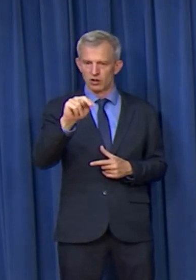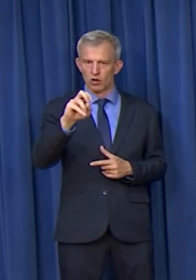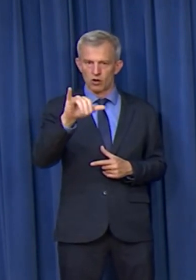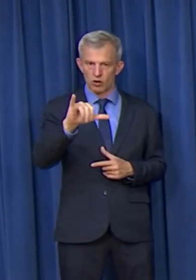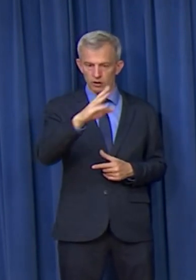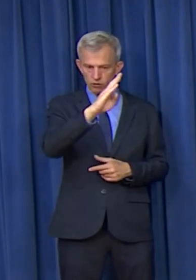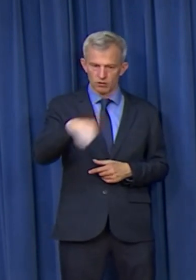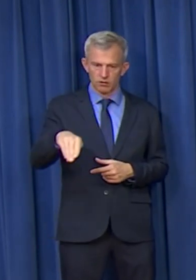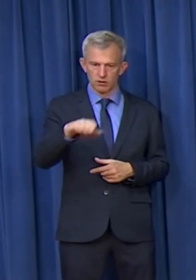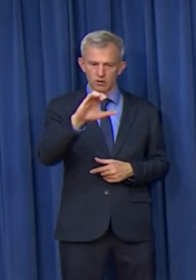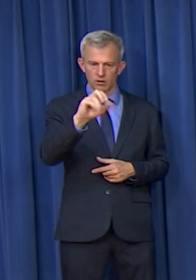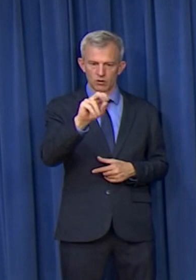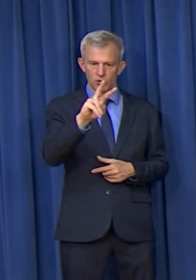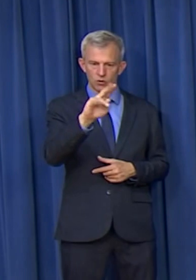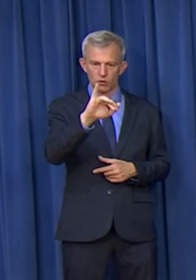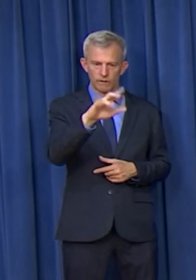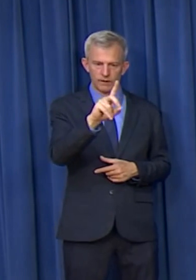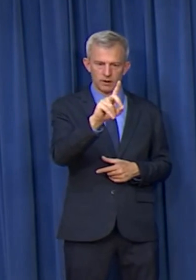/COVID-19.